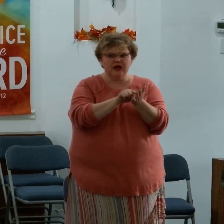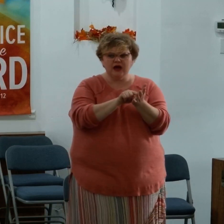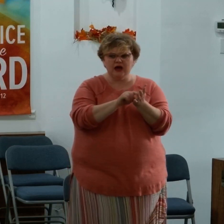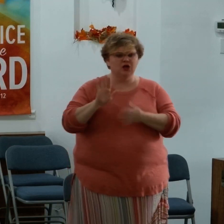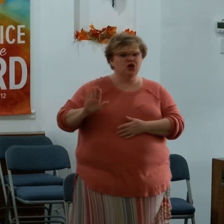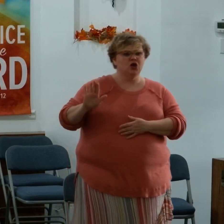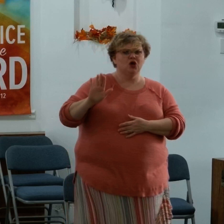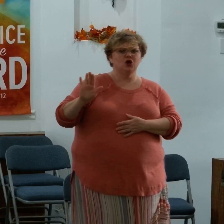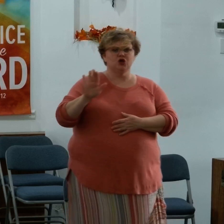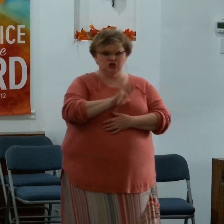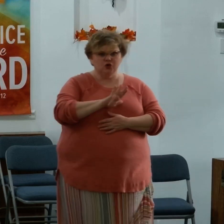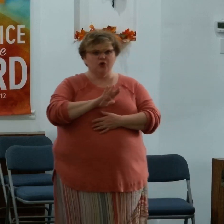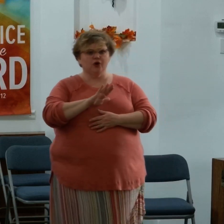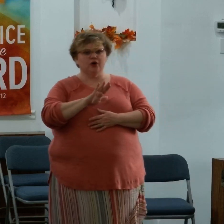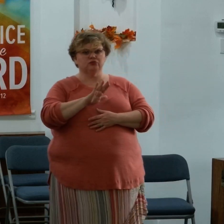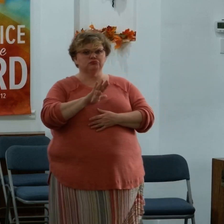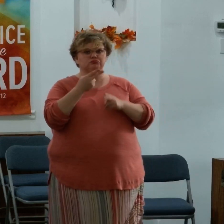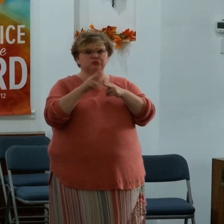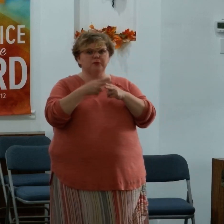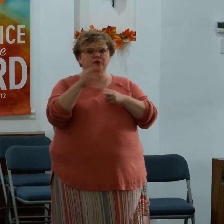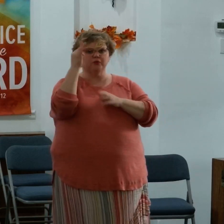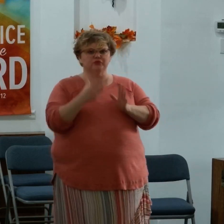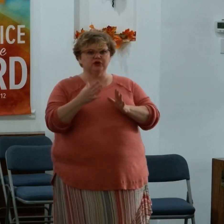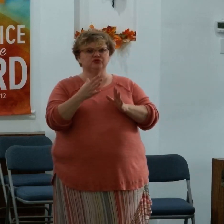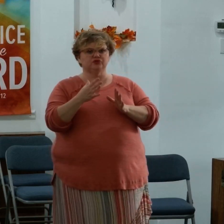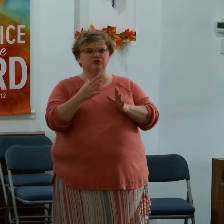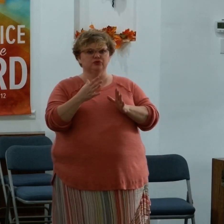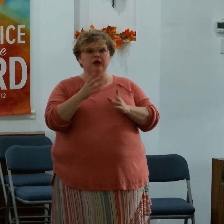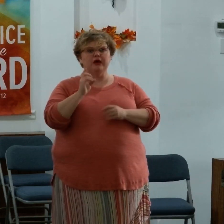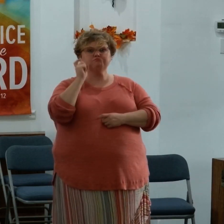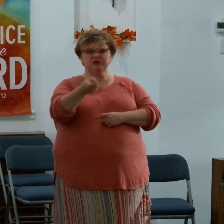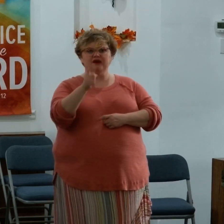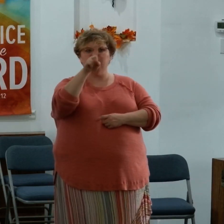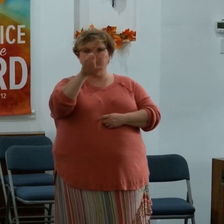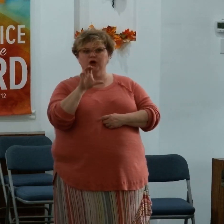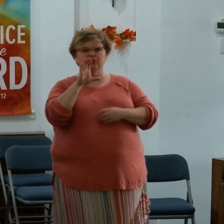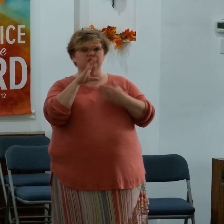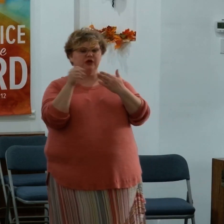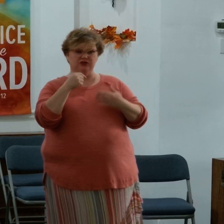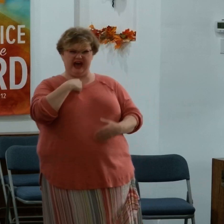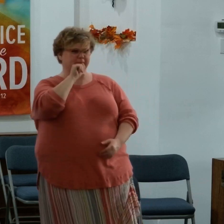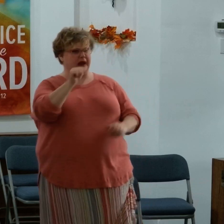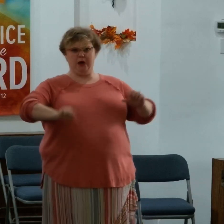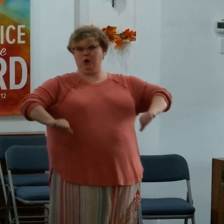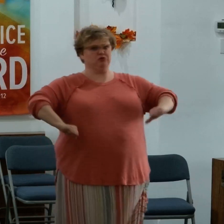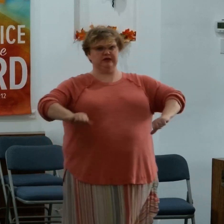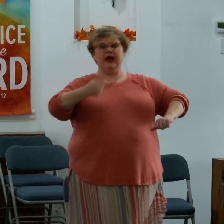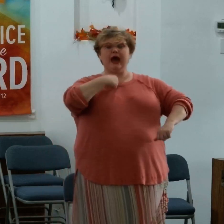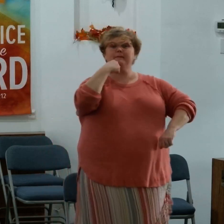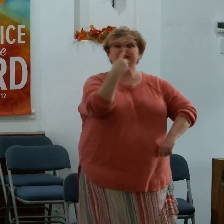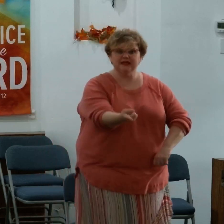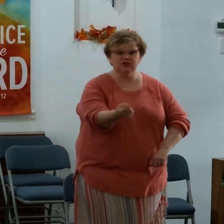preacher, your interim preacher, put up his $100 with some other folks who put up their $100. I'm not boasting or bragging in any way, shape, or form. I'm telling